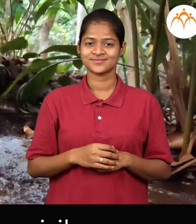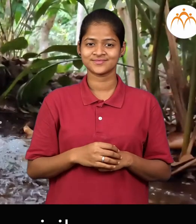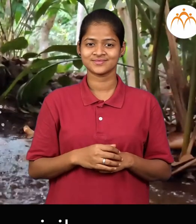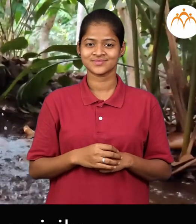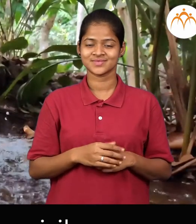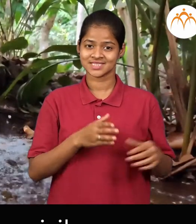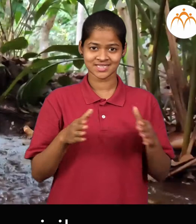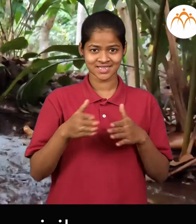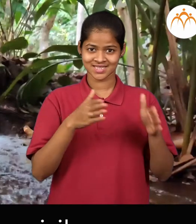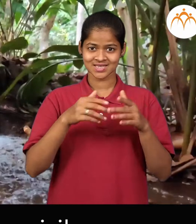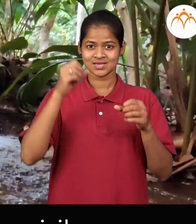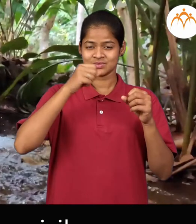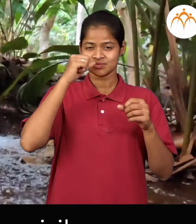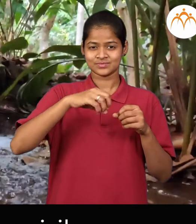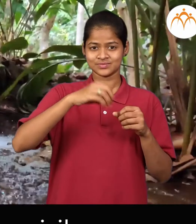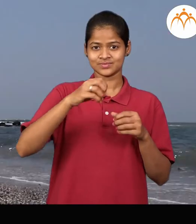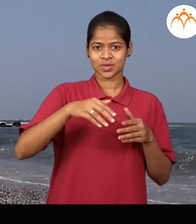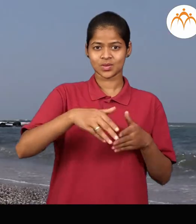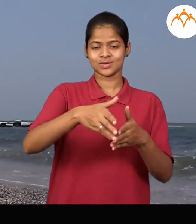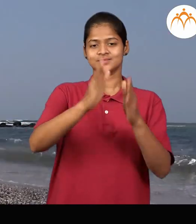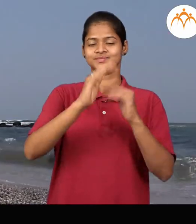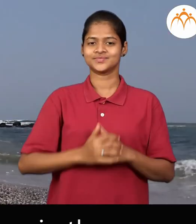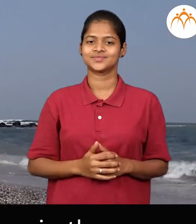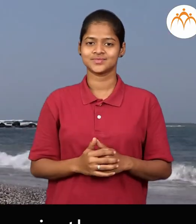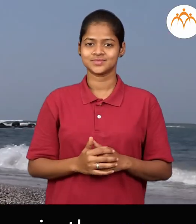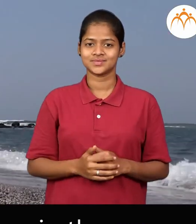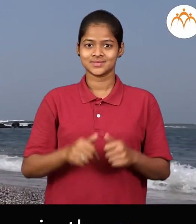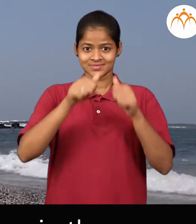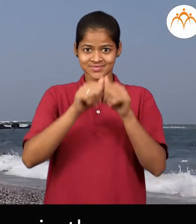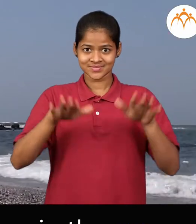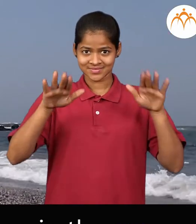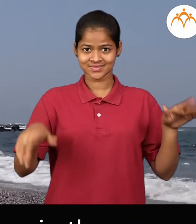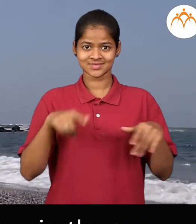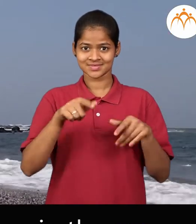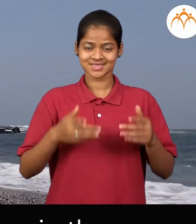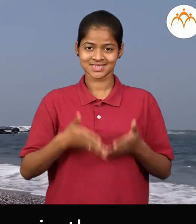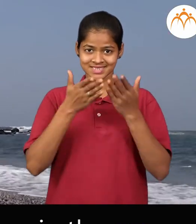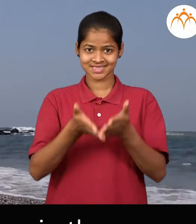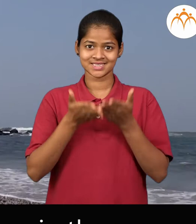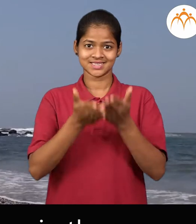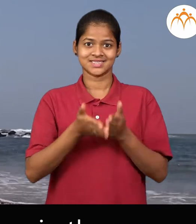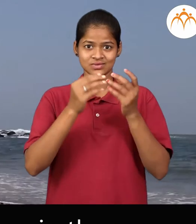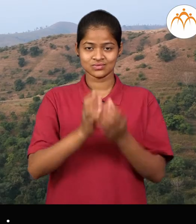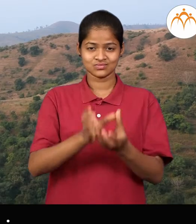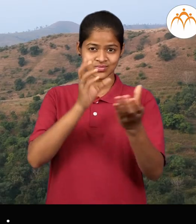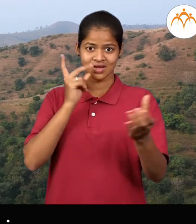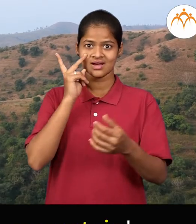flows noisily. Sea. We saw a ship sailing in the sea. Mountain. This